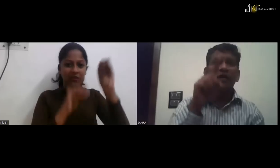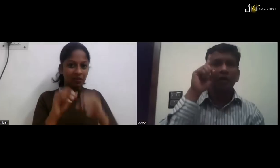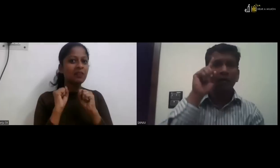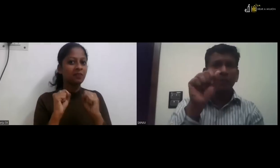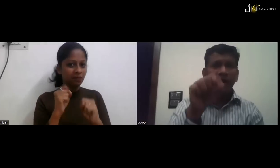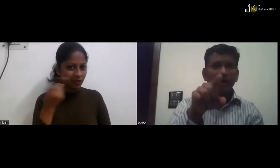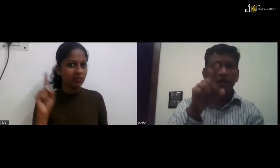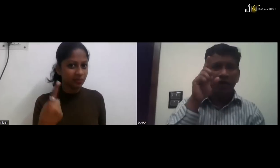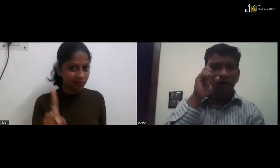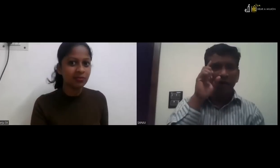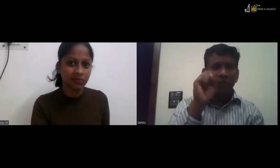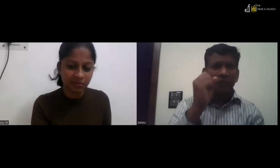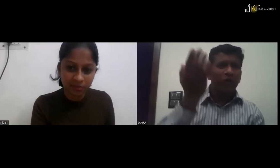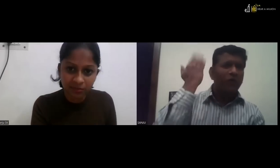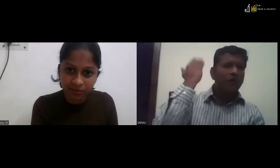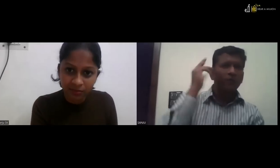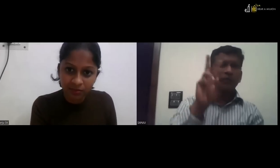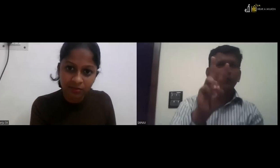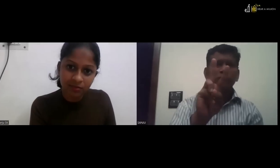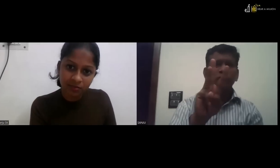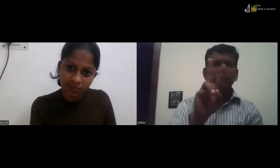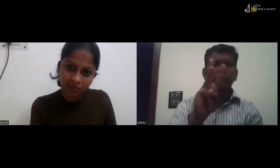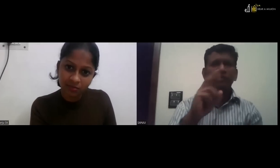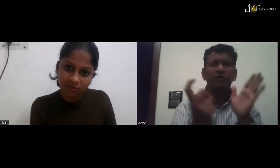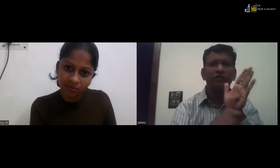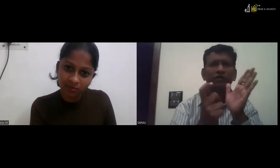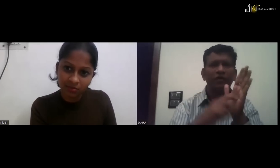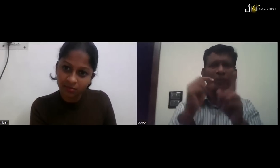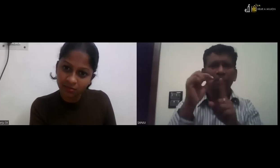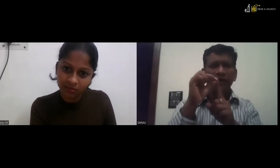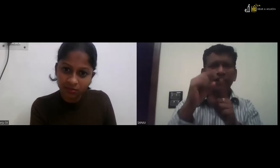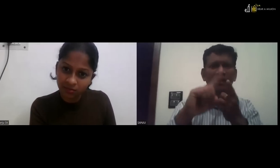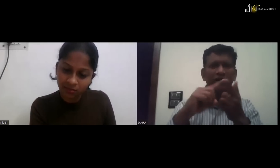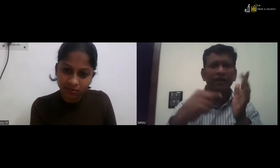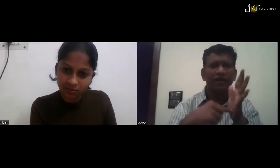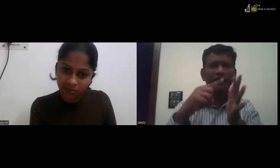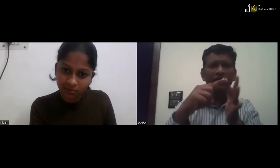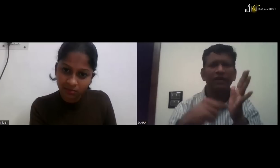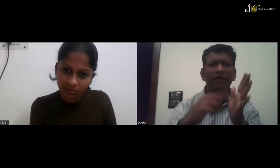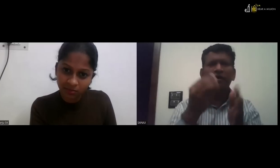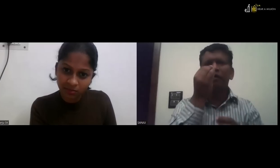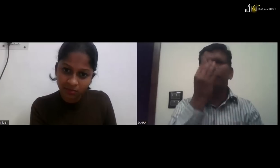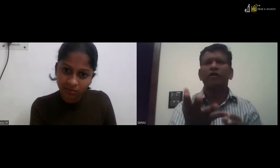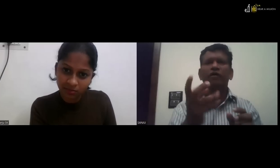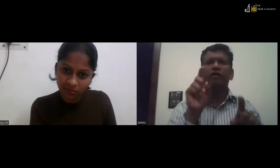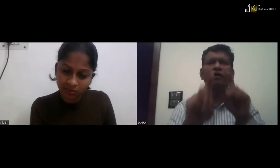quite challenges while filling up the form, right? This is what you were saying. Yes. See,